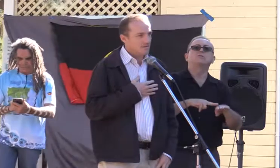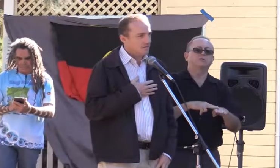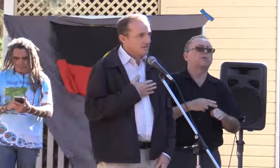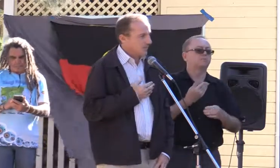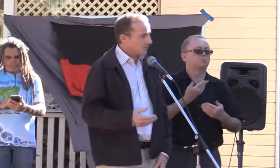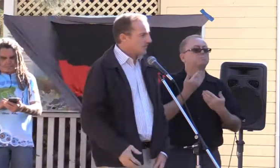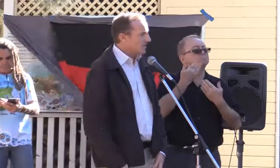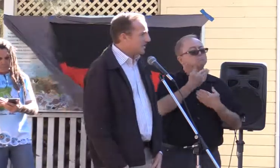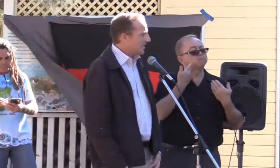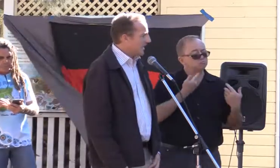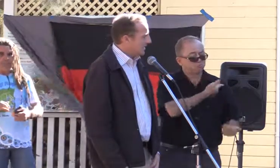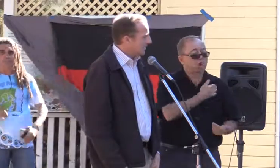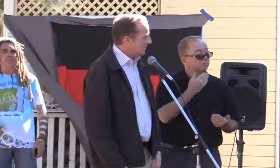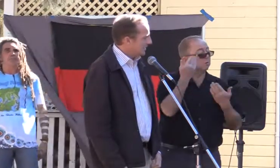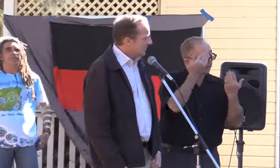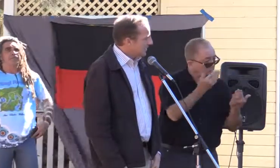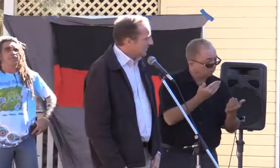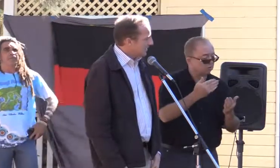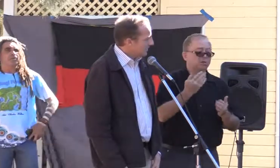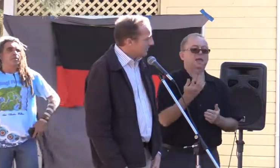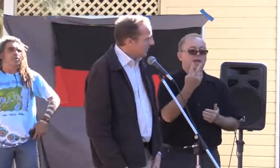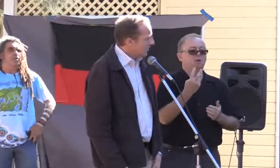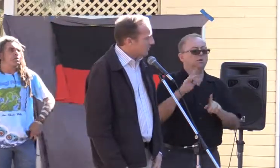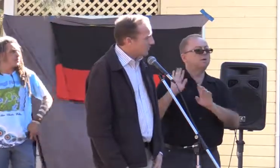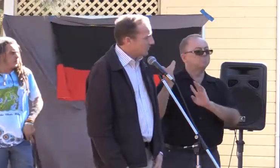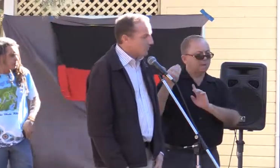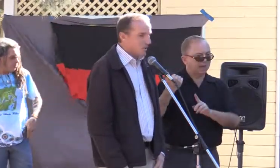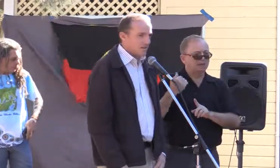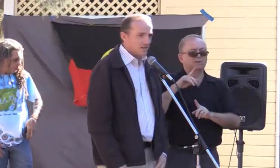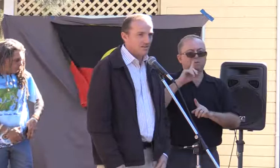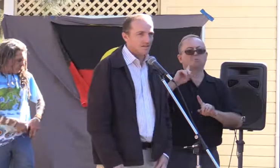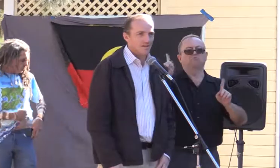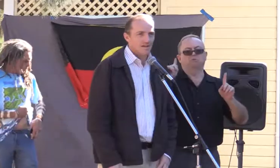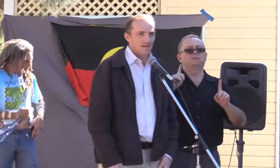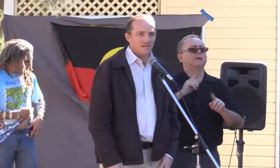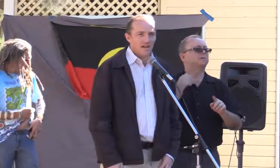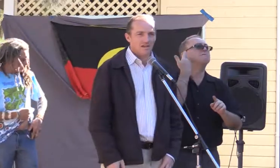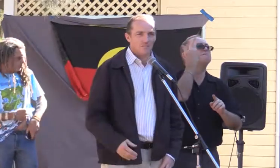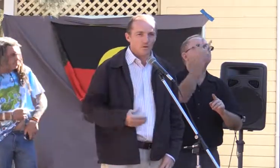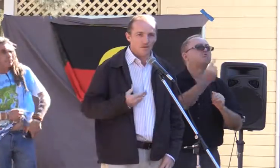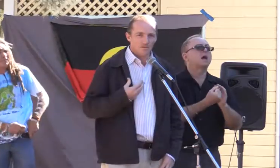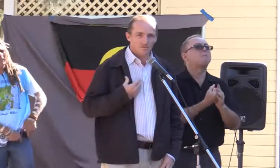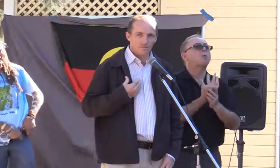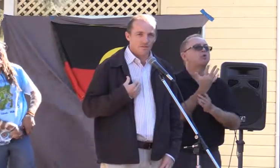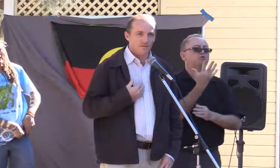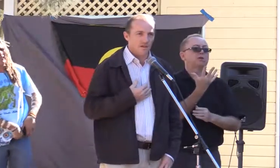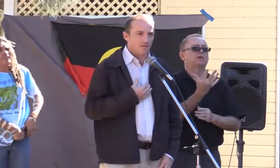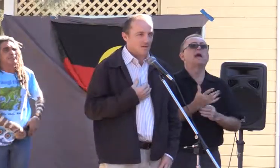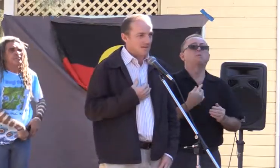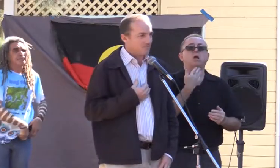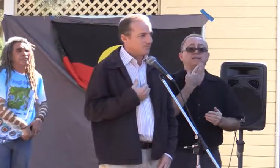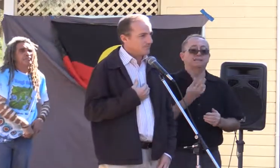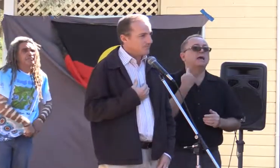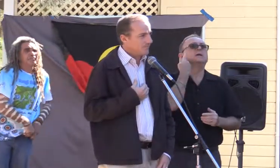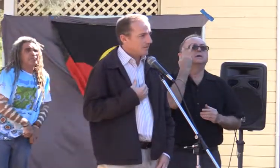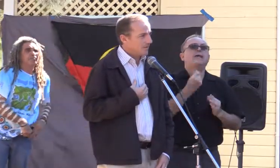past, those present here today, and those emerging. And I say emerging with a